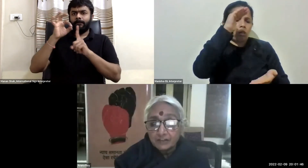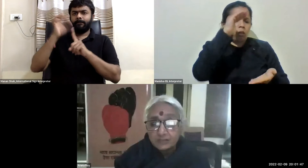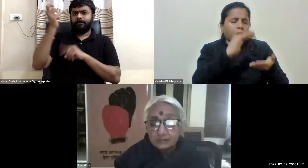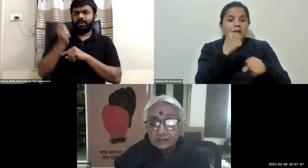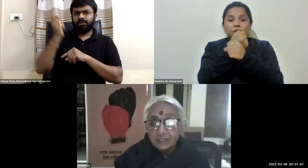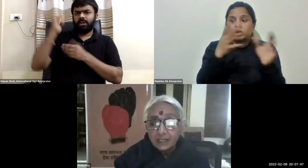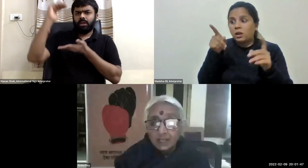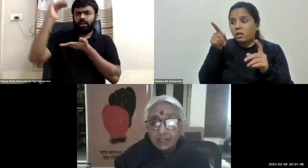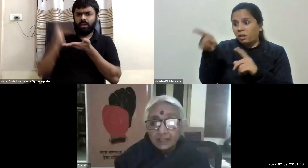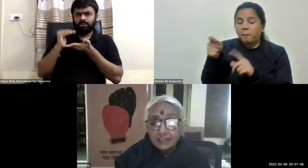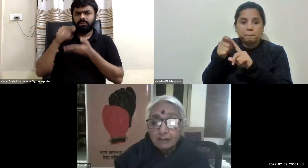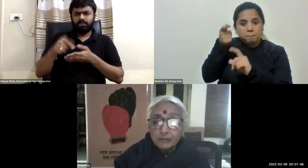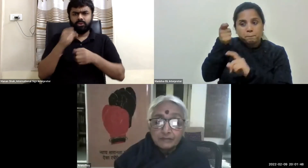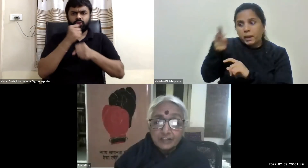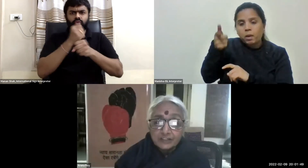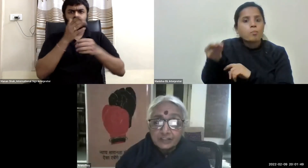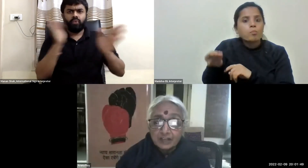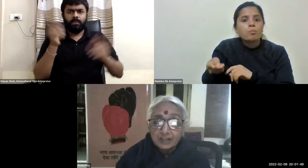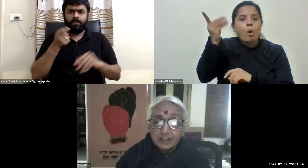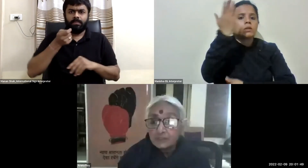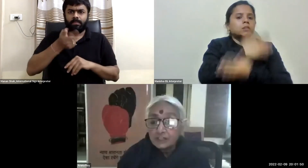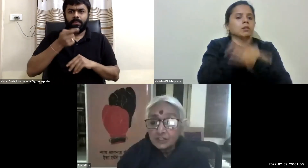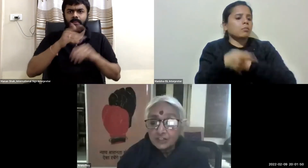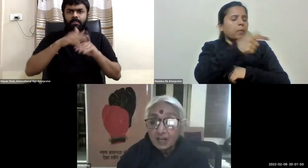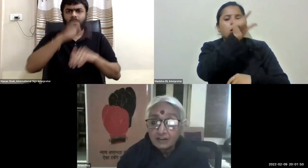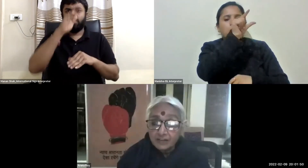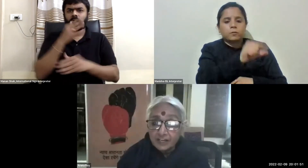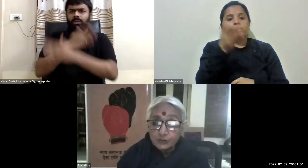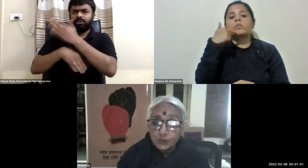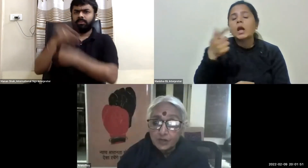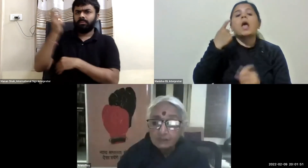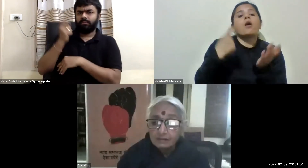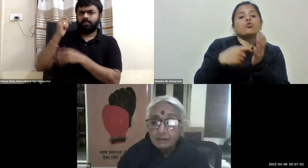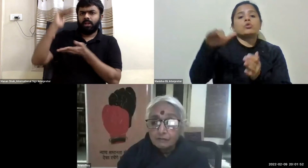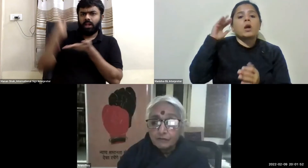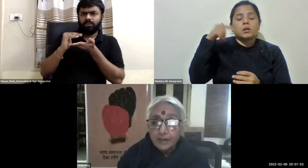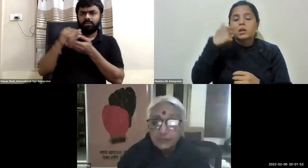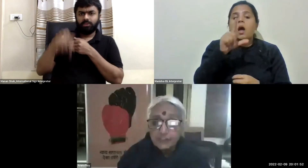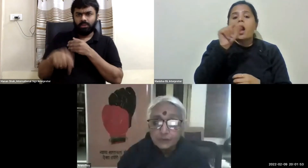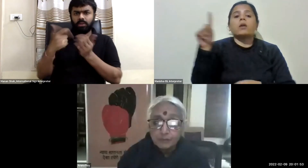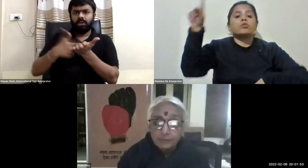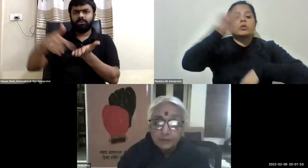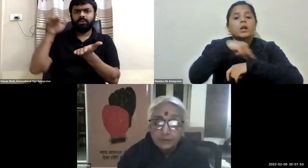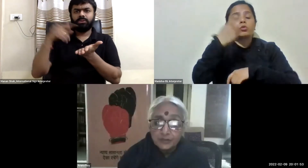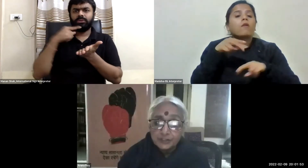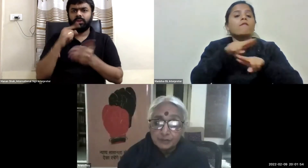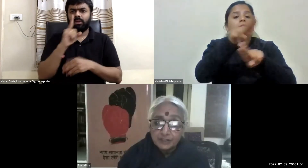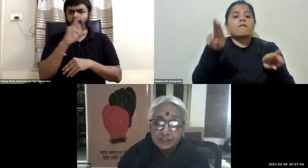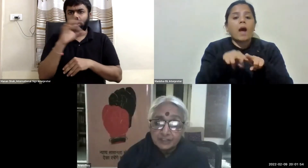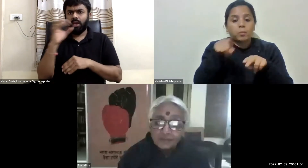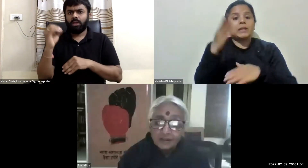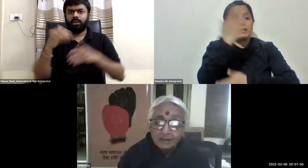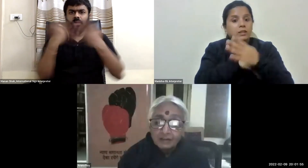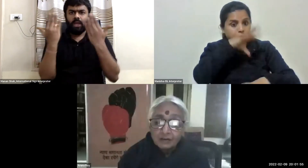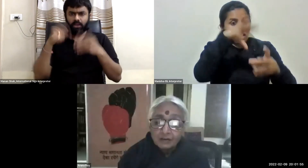general average. The government of Rajasthan announced an additional 100 days of work for families with people with